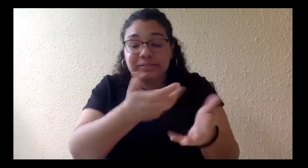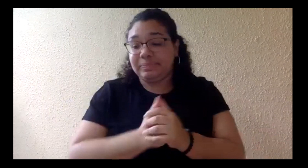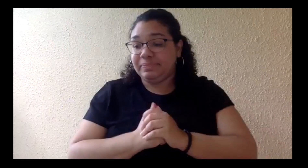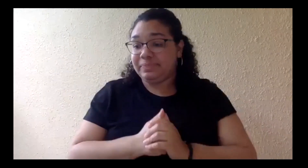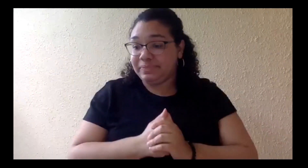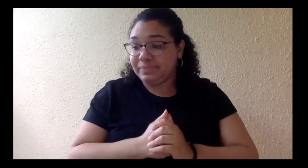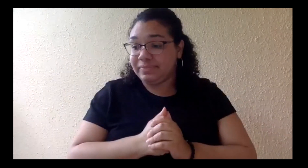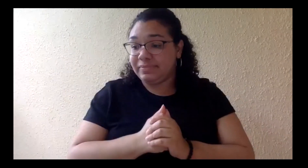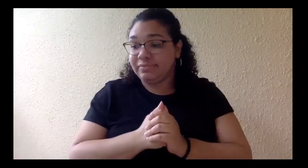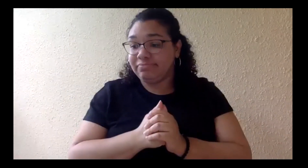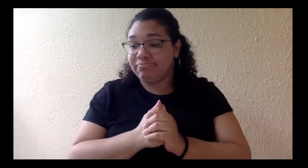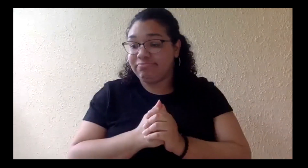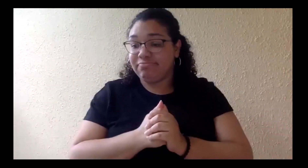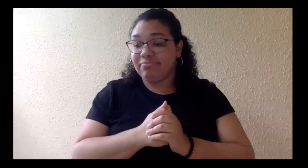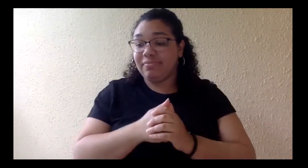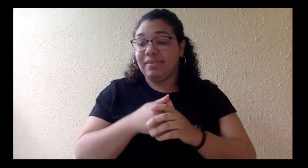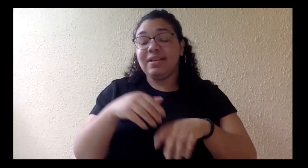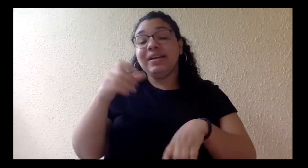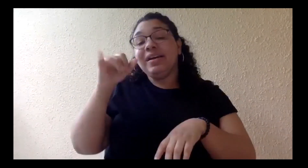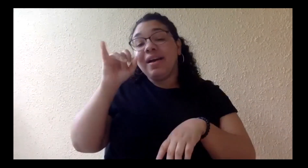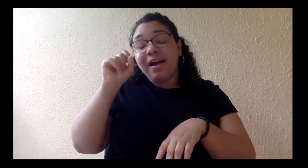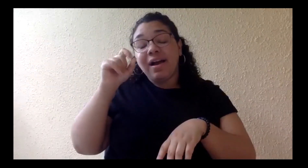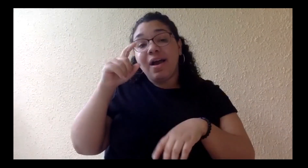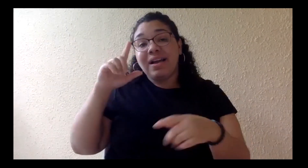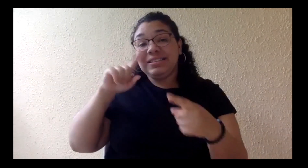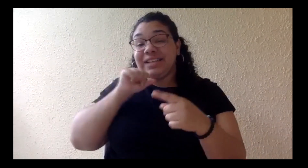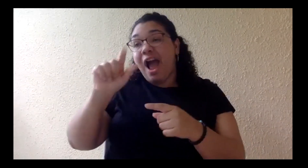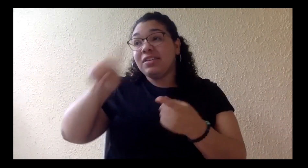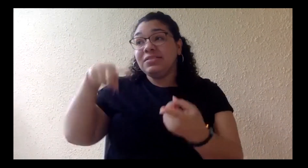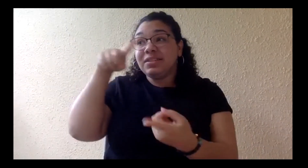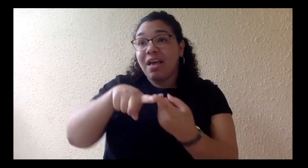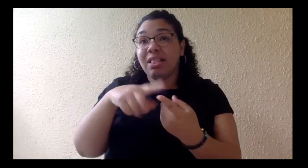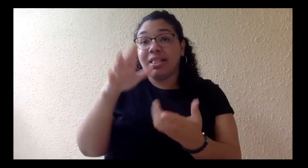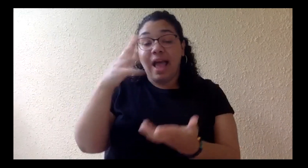try to advocate for myself and fight for what I needed.